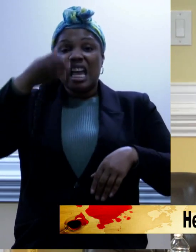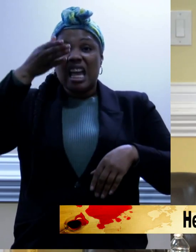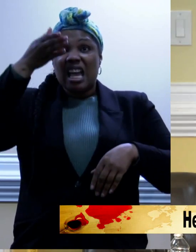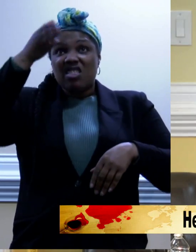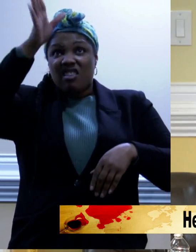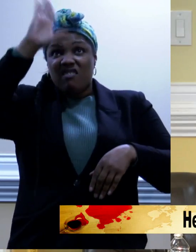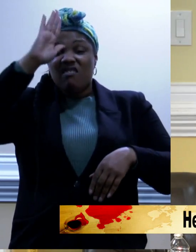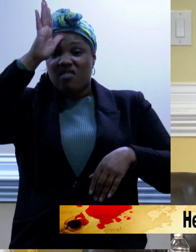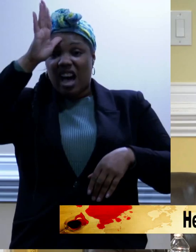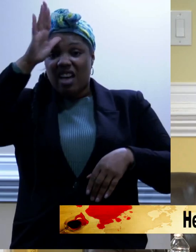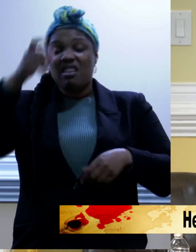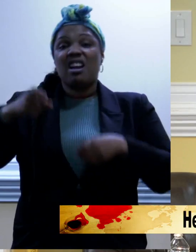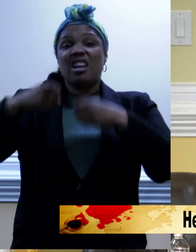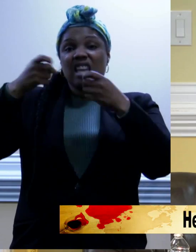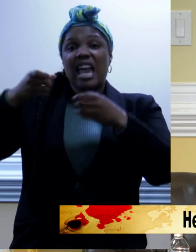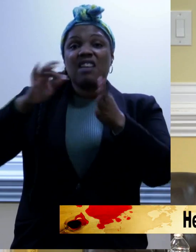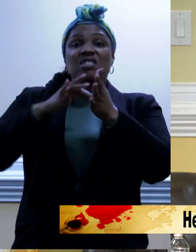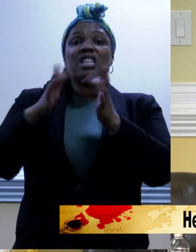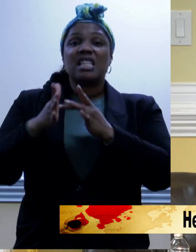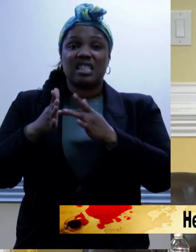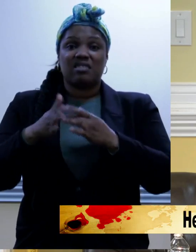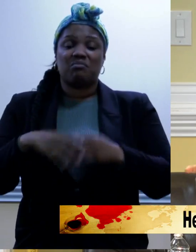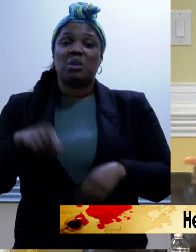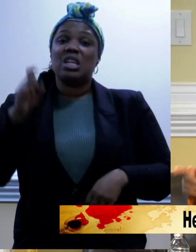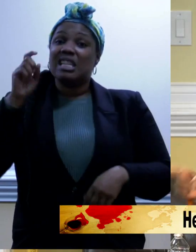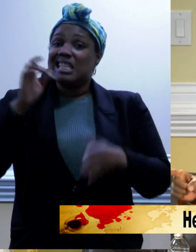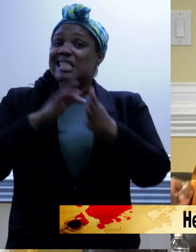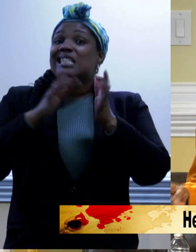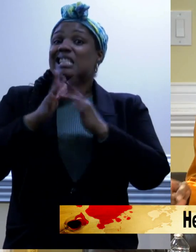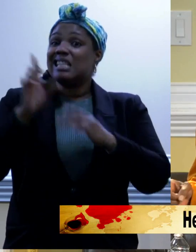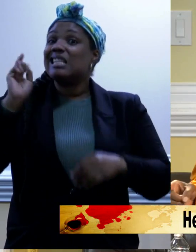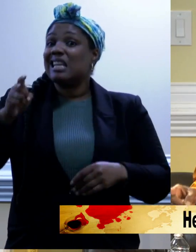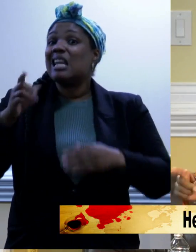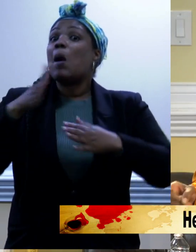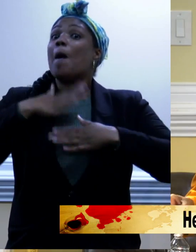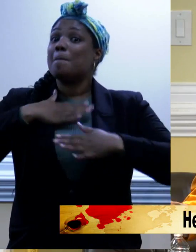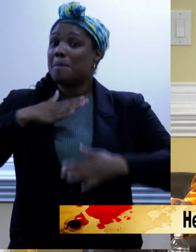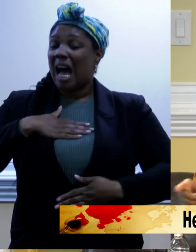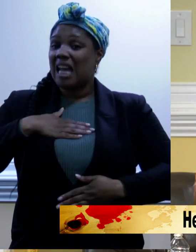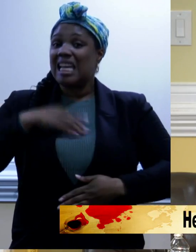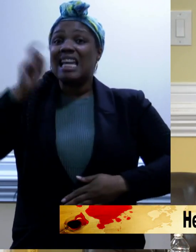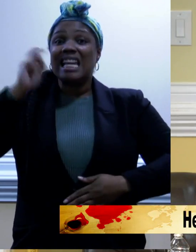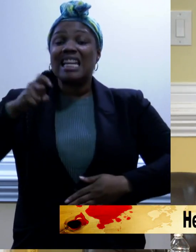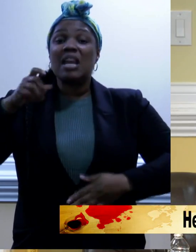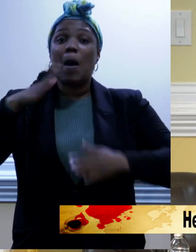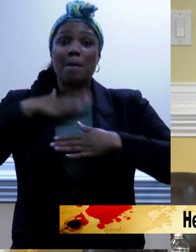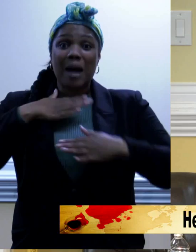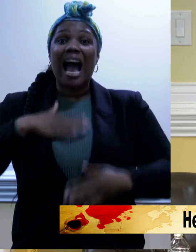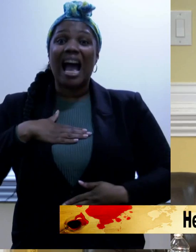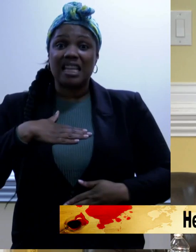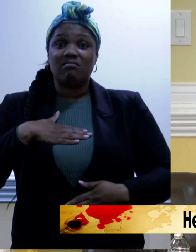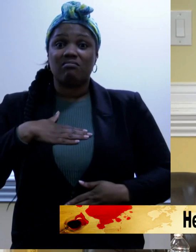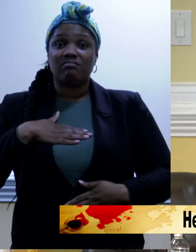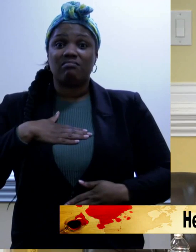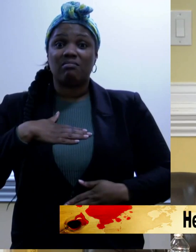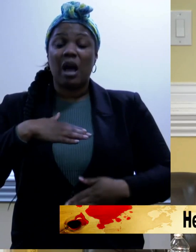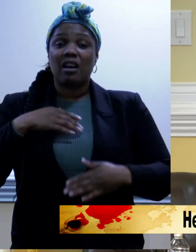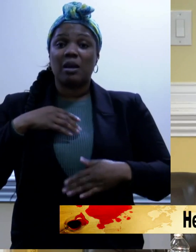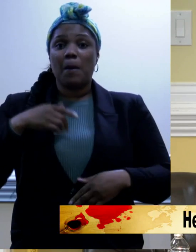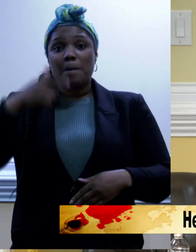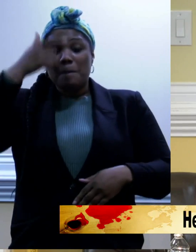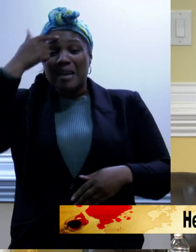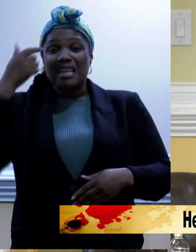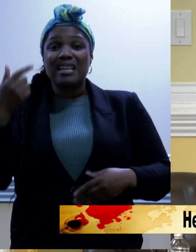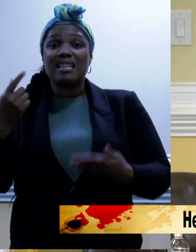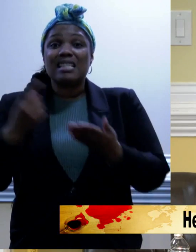offering thou wouldest not, but a body thou hast prepared me. He needed a body. Because something